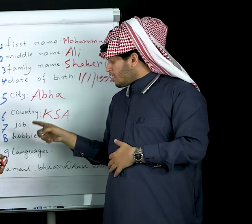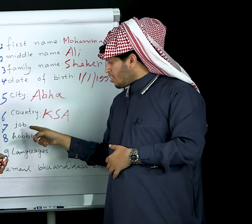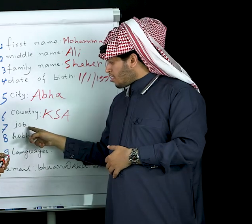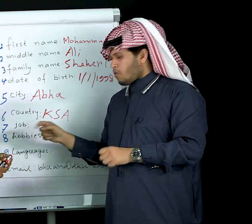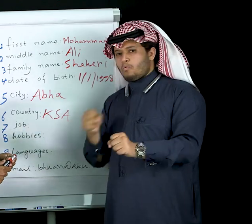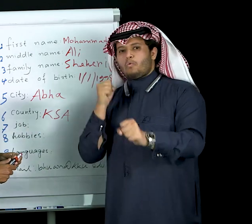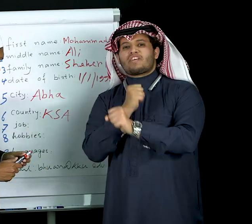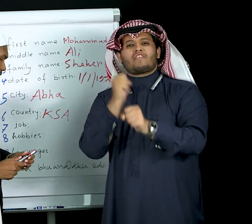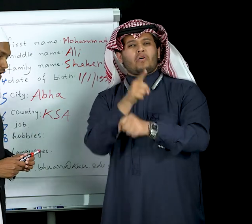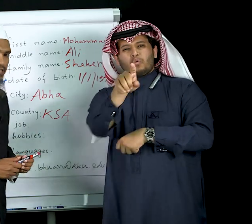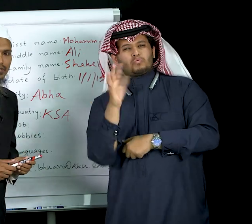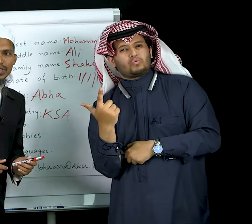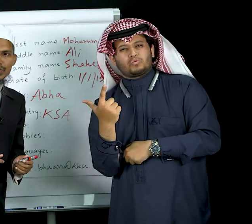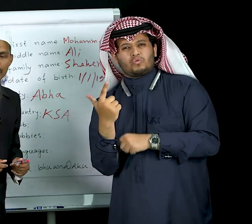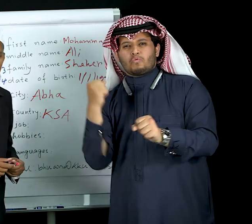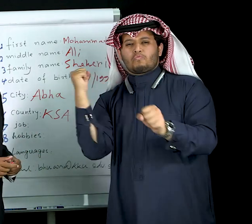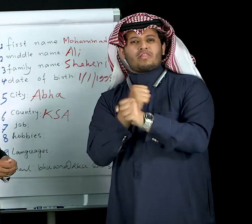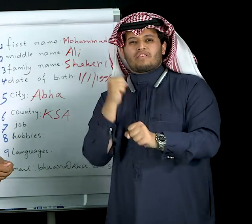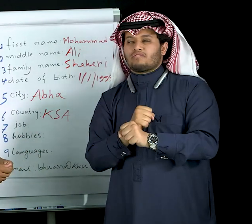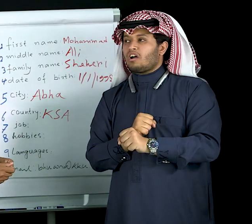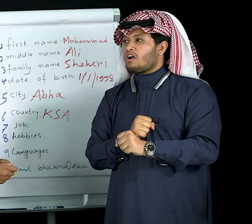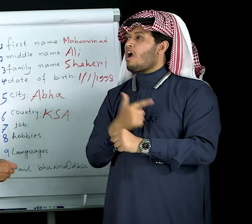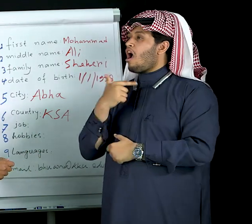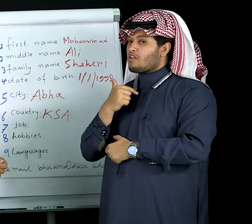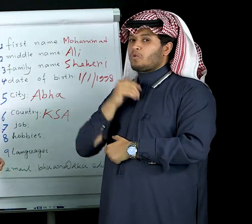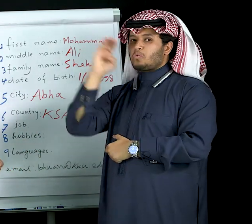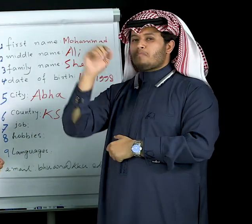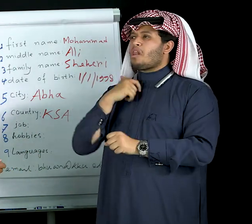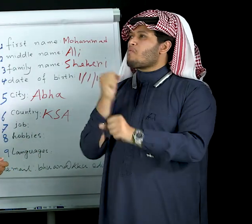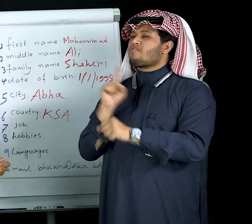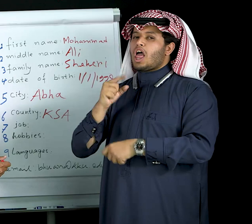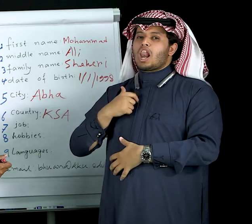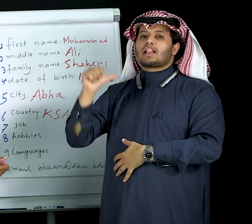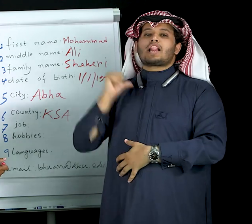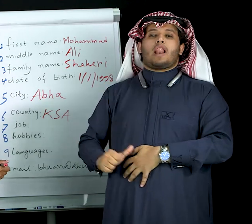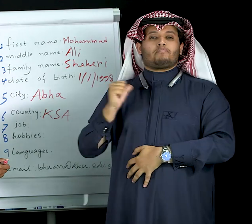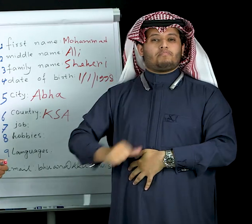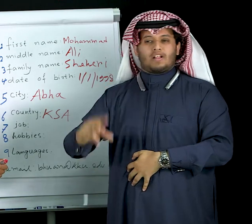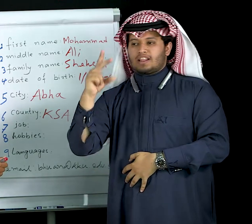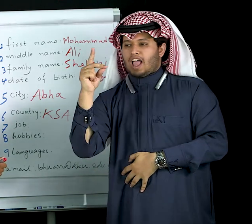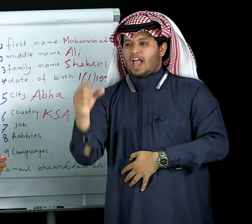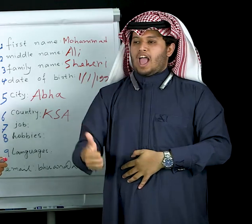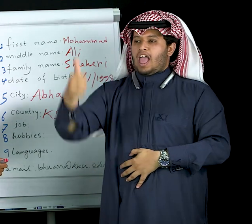is your job? As you are a student, your job will be student. So you can